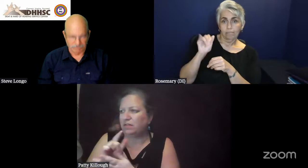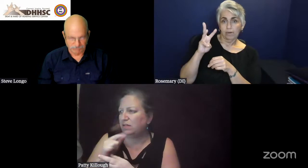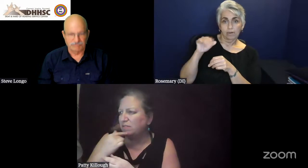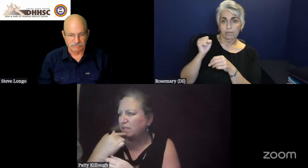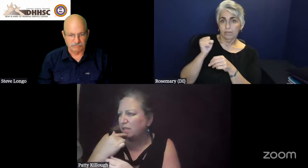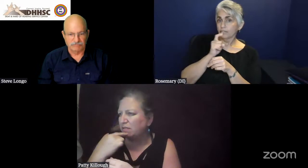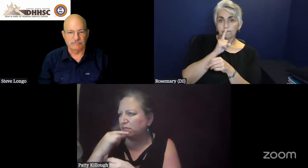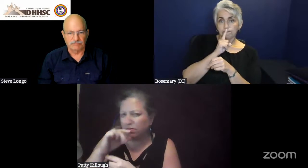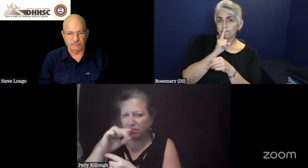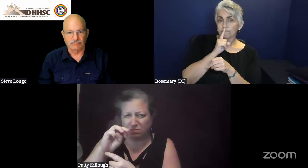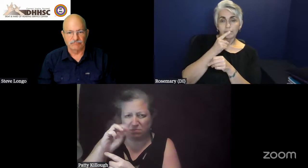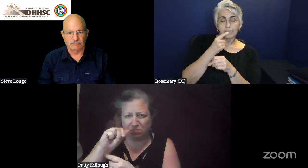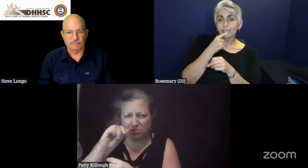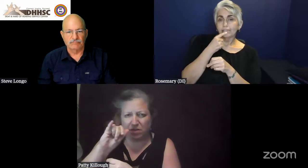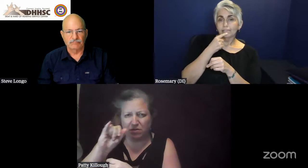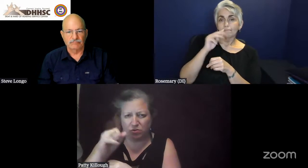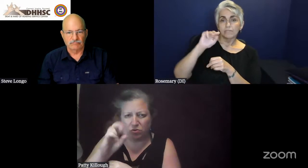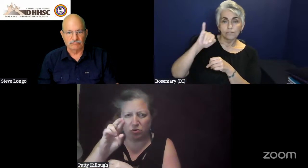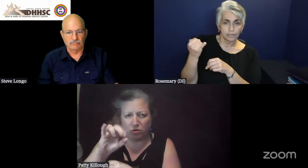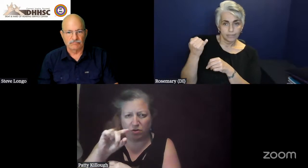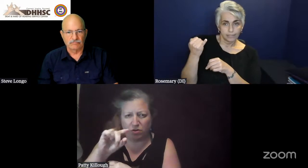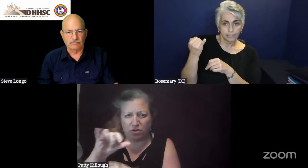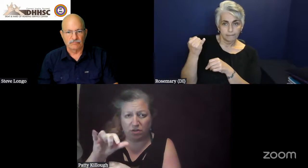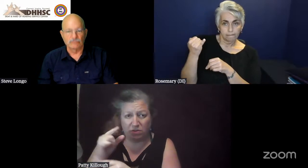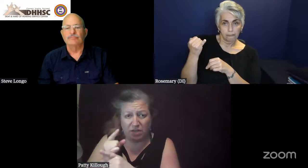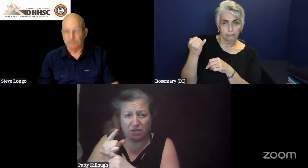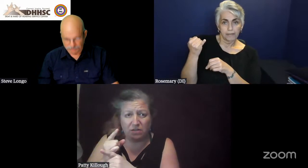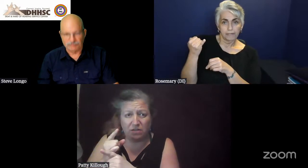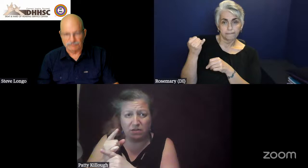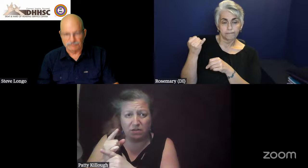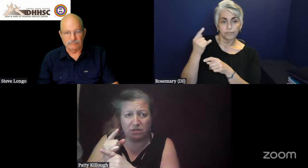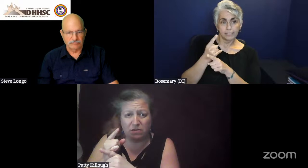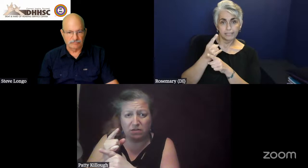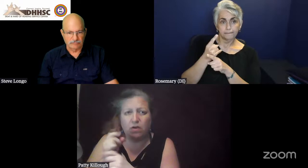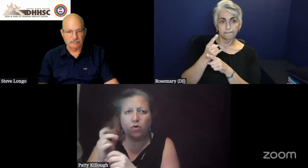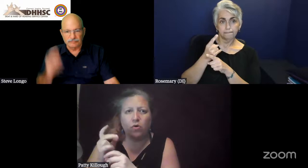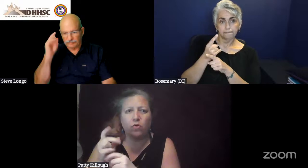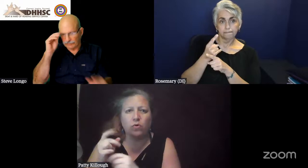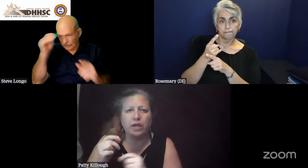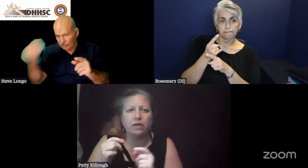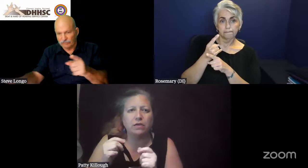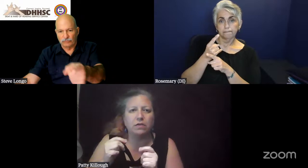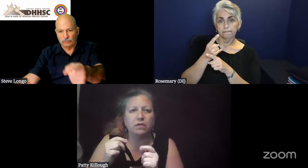our bylaws say majority, right?